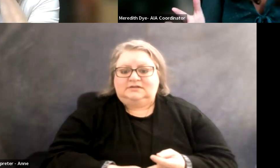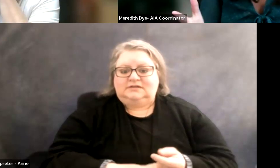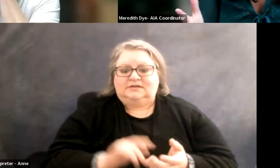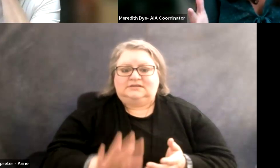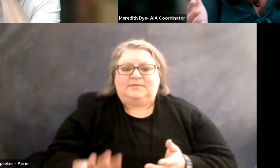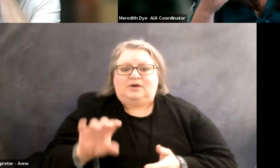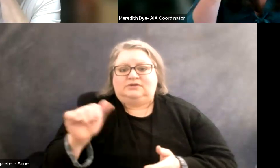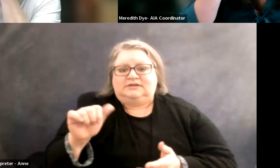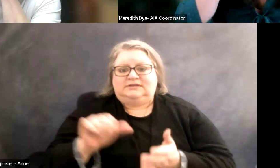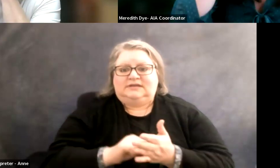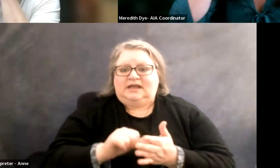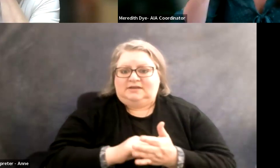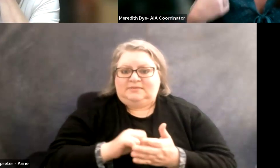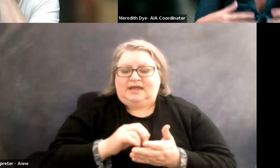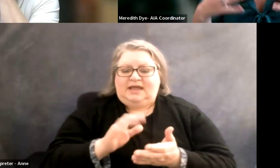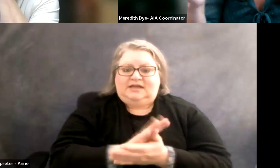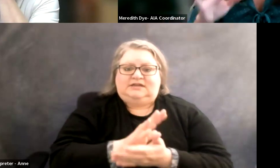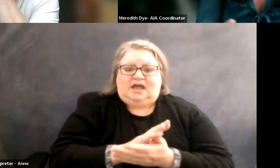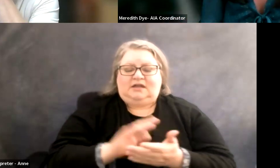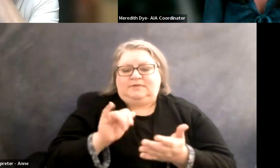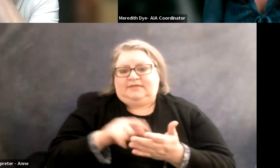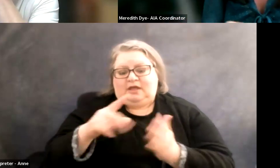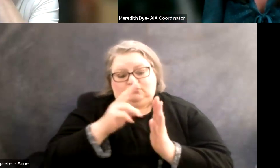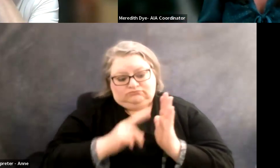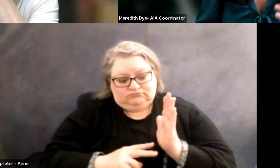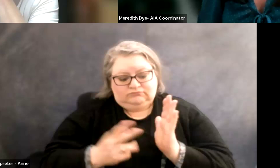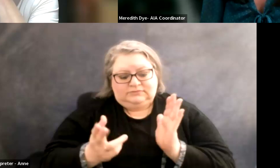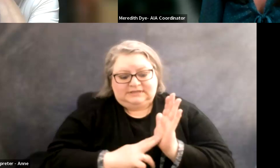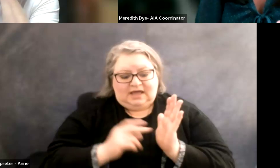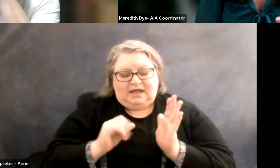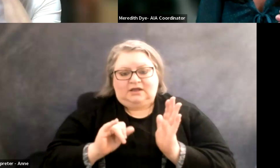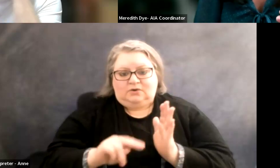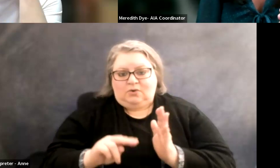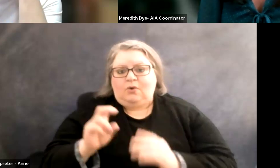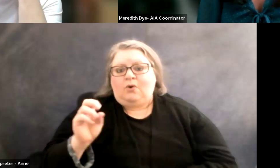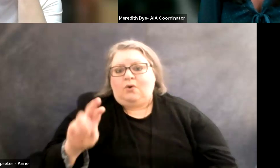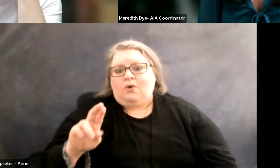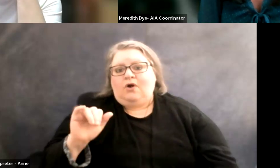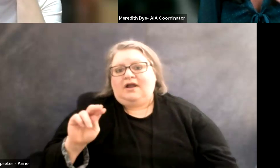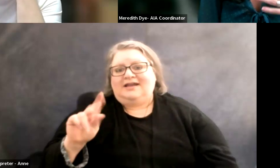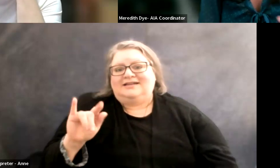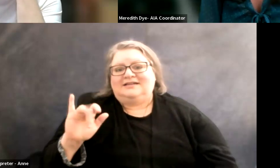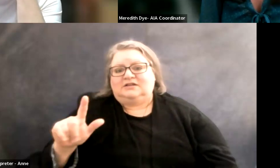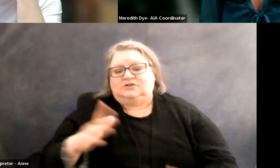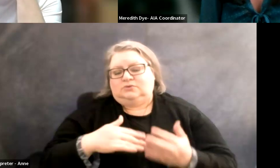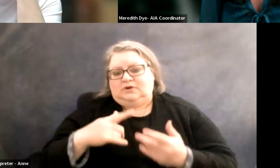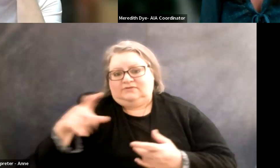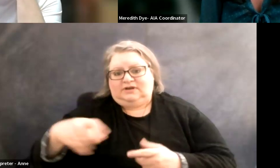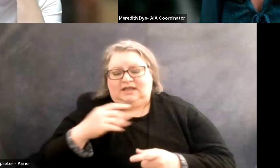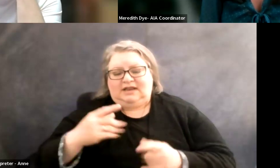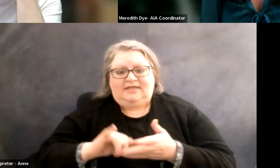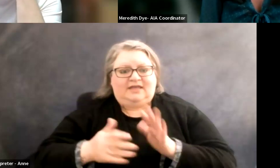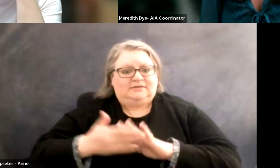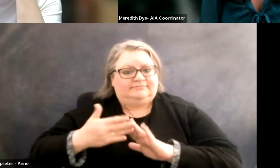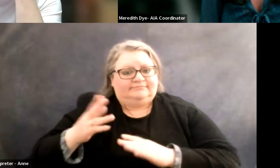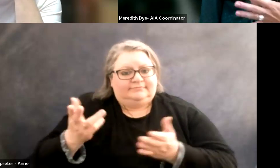around a 10-page document that you'll read through, sign or initial where needed. That's executing your